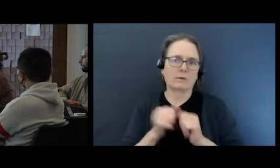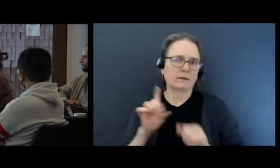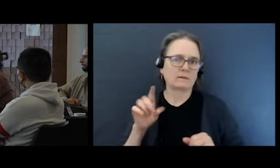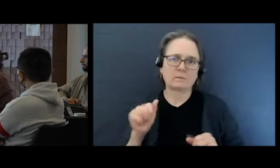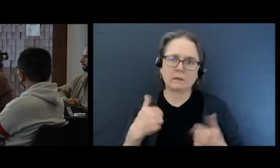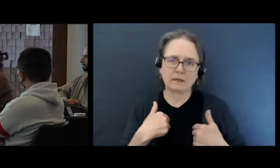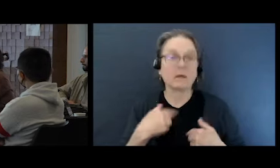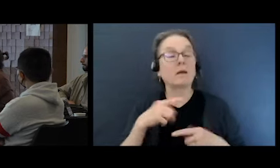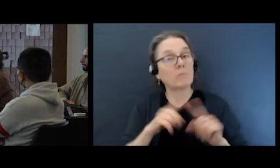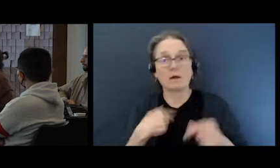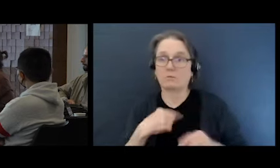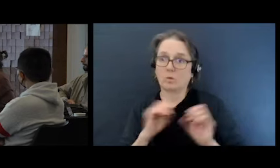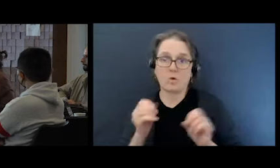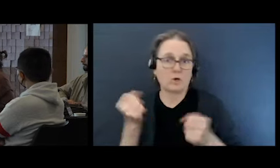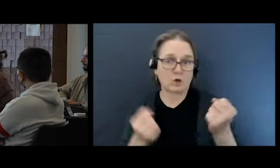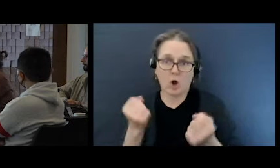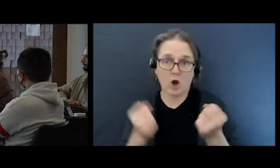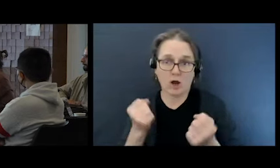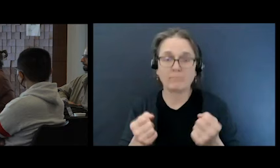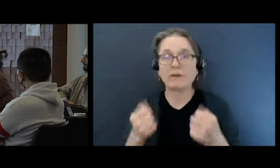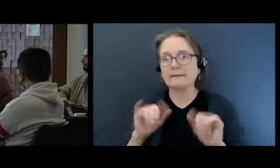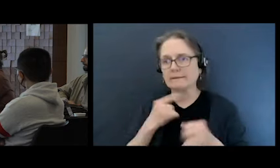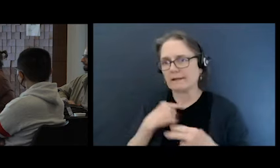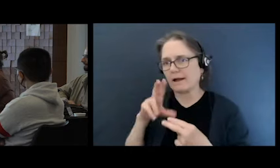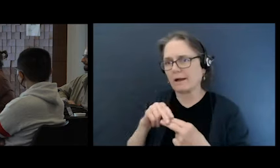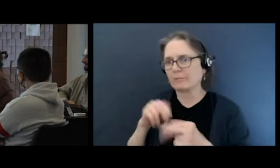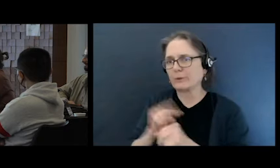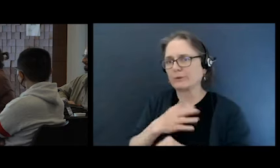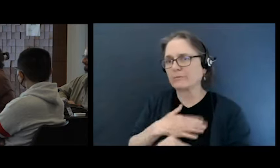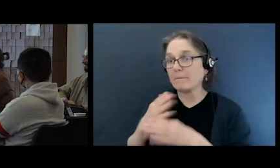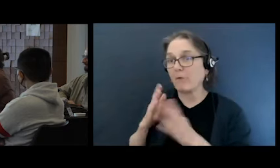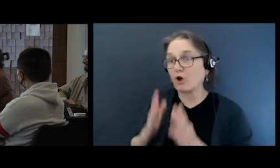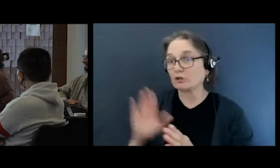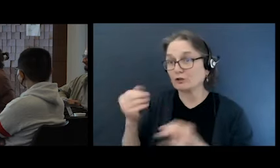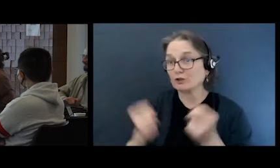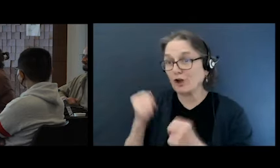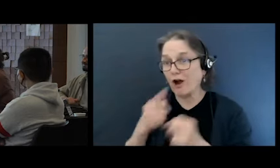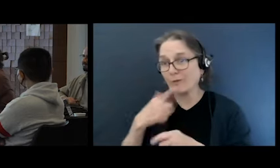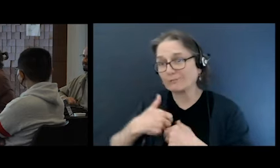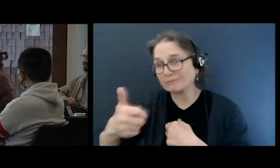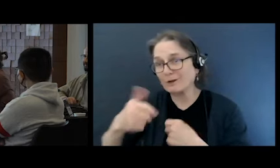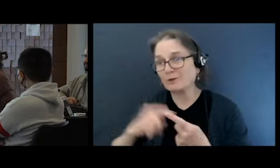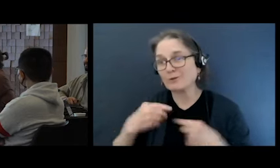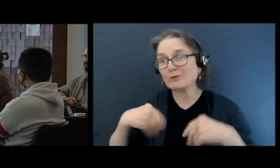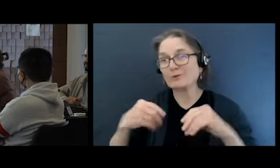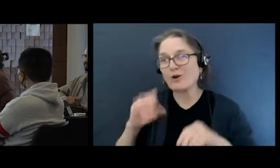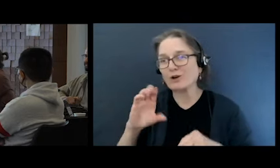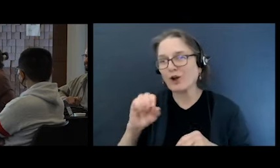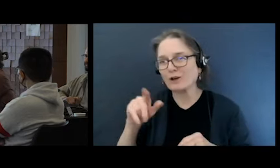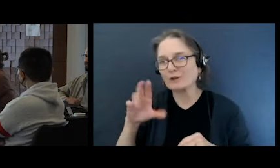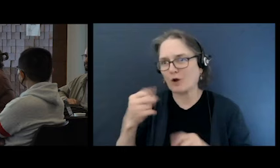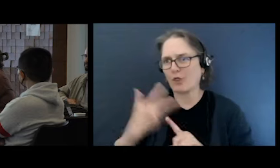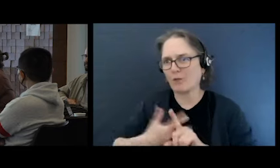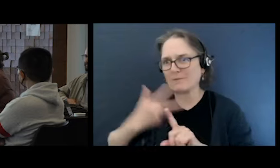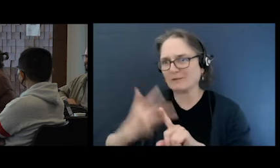car. I still use my partner's car to go to Costco once every 3 months. And I think sidewalks